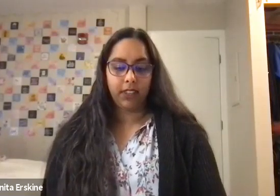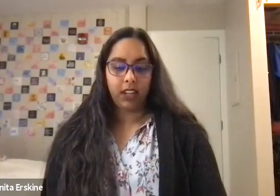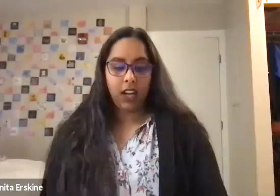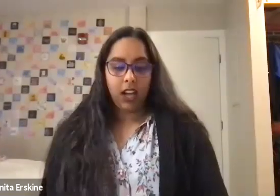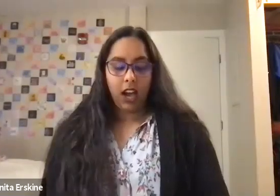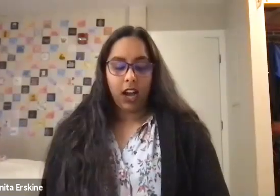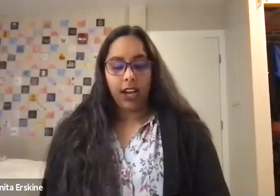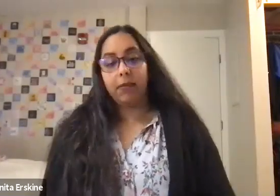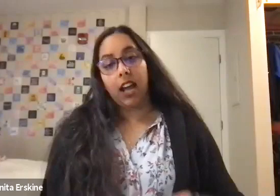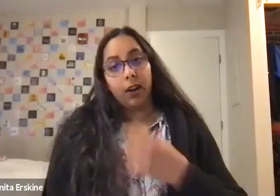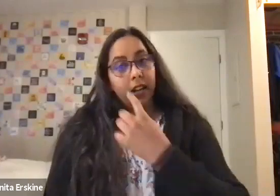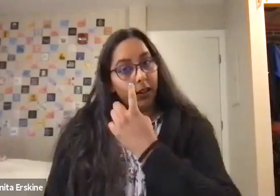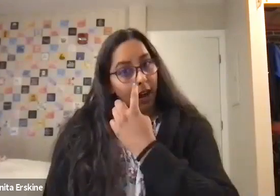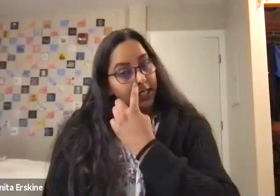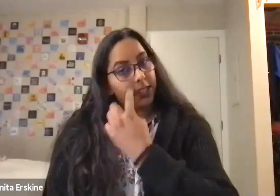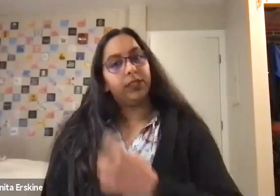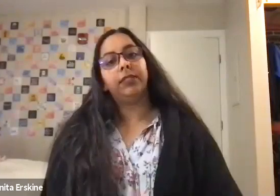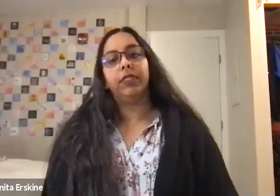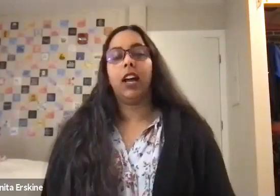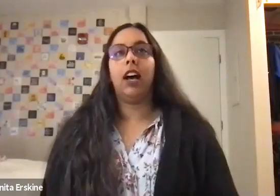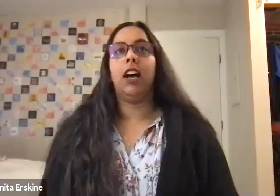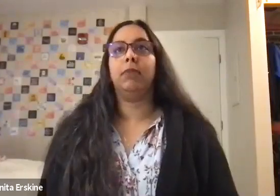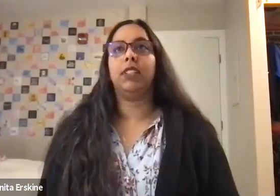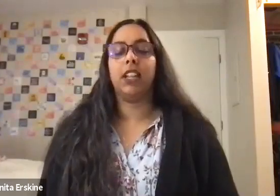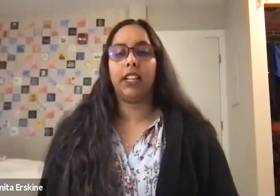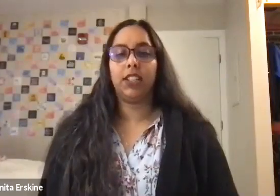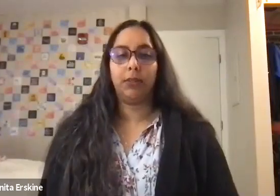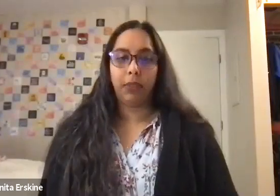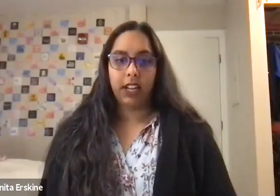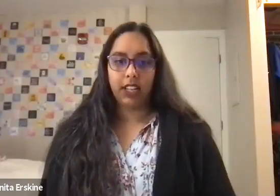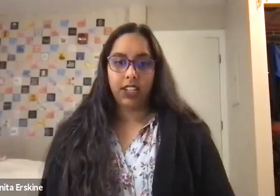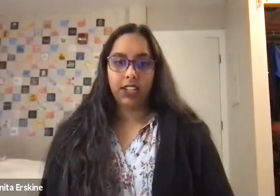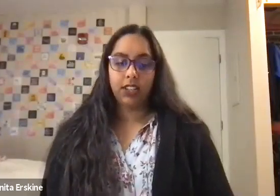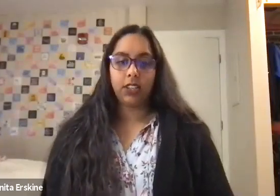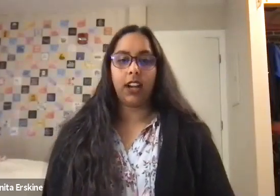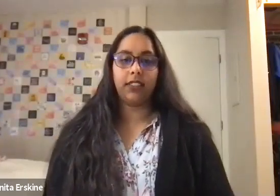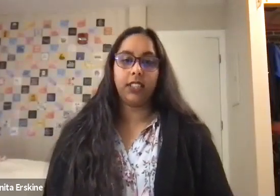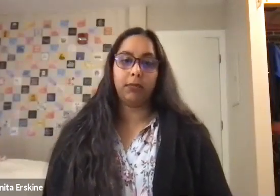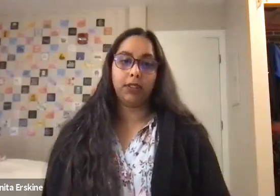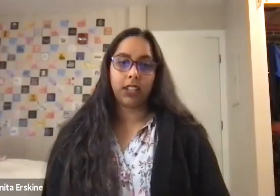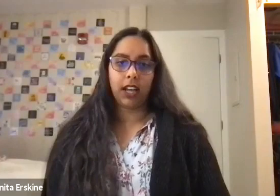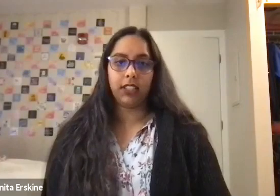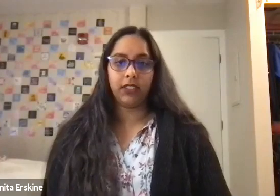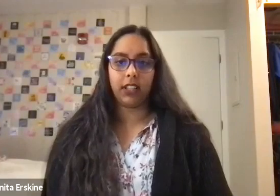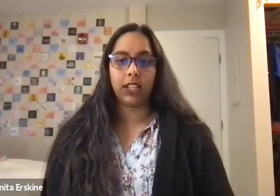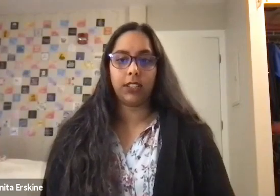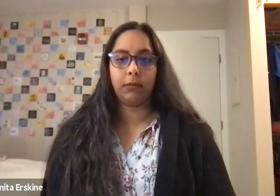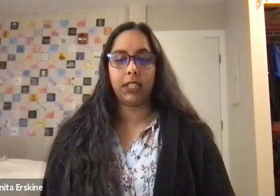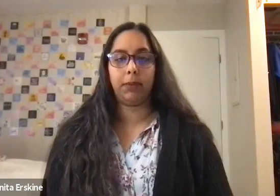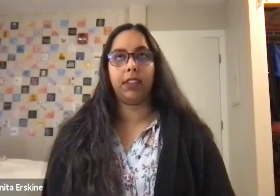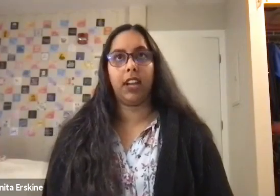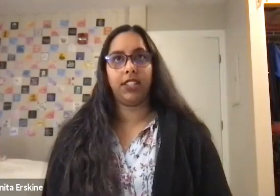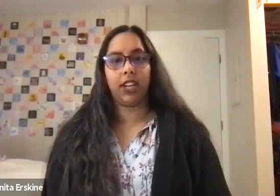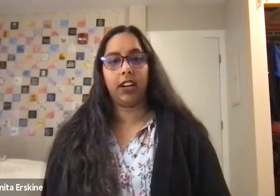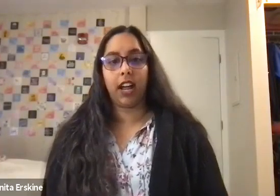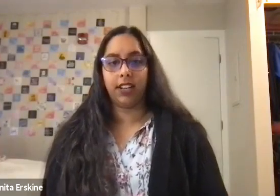disability. I am now in grad school studying to be a teacher, so I have seen both sides of the classroom as